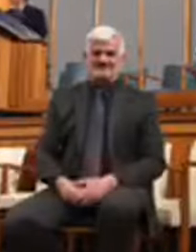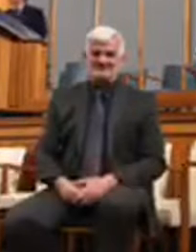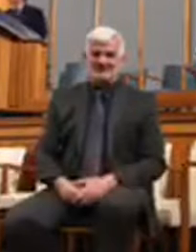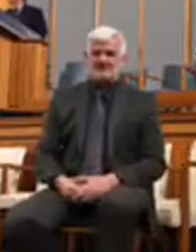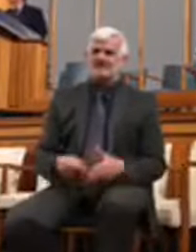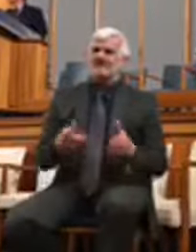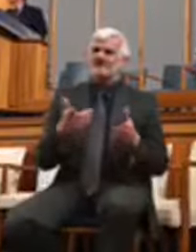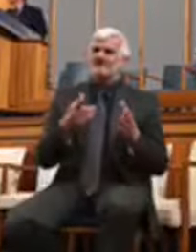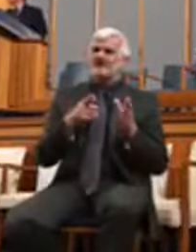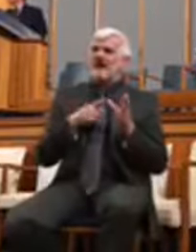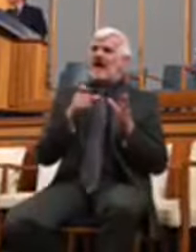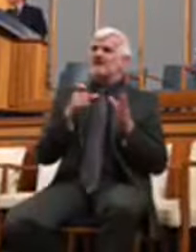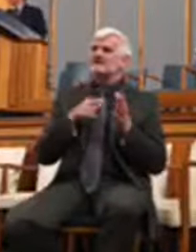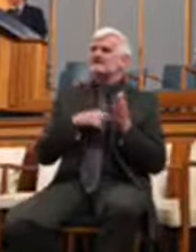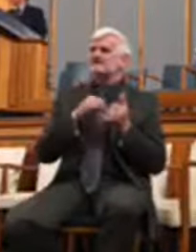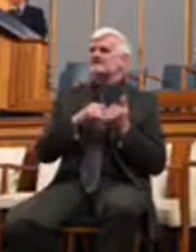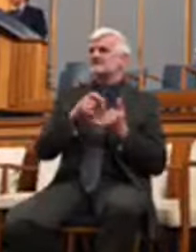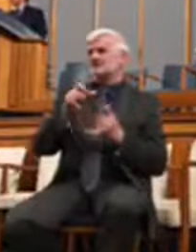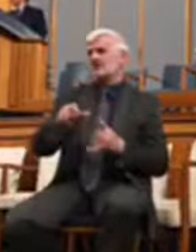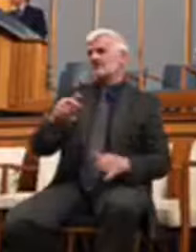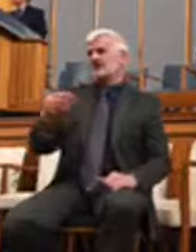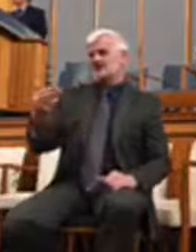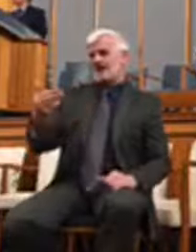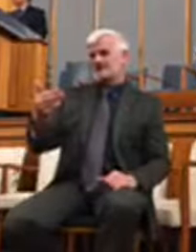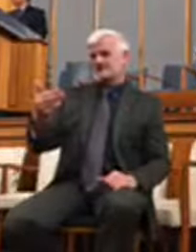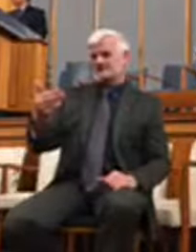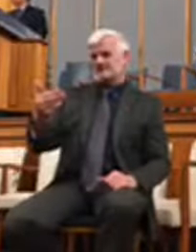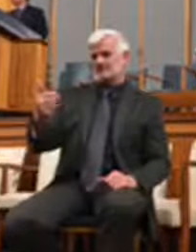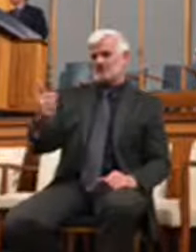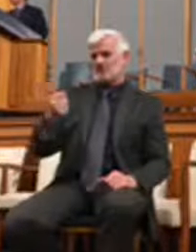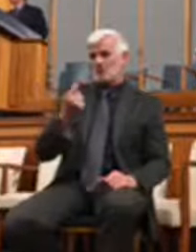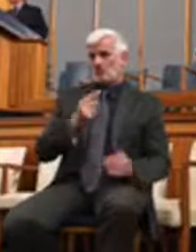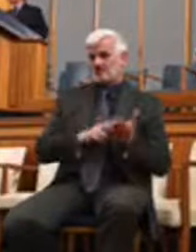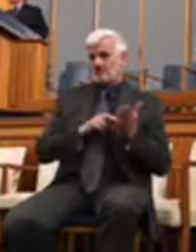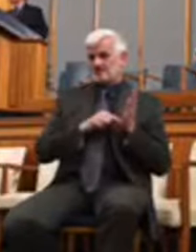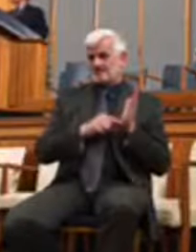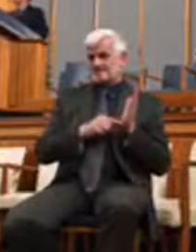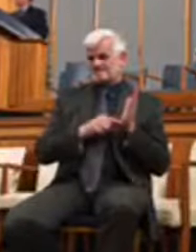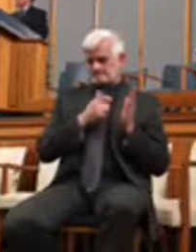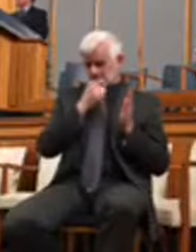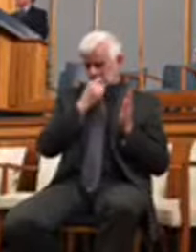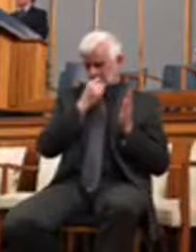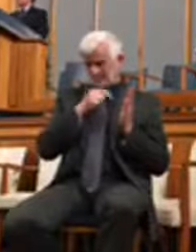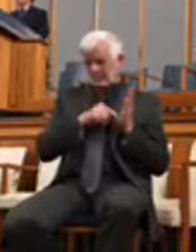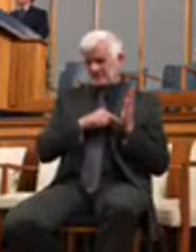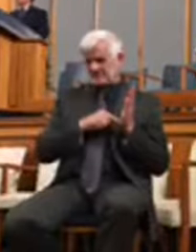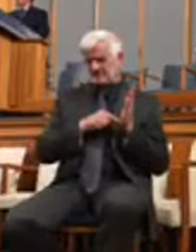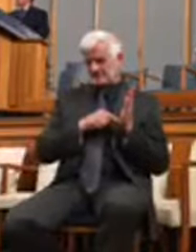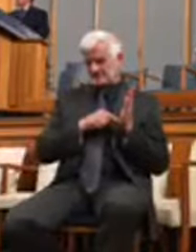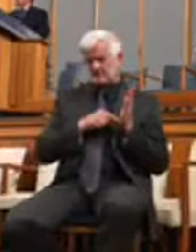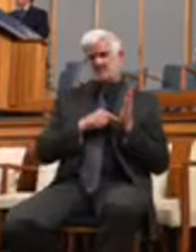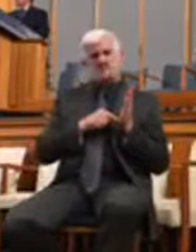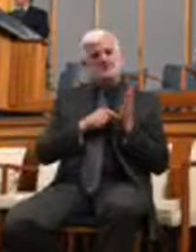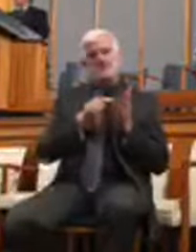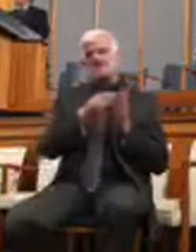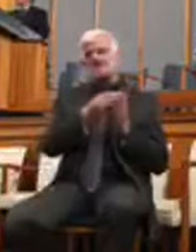Acts chapter 19. Acts chapter 19. Just one verse. You will see the magicians there. These people